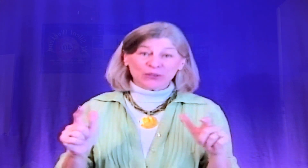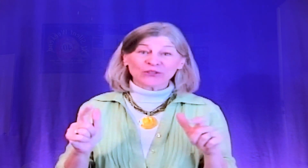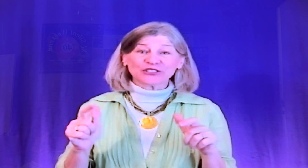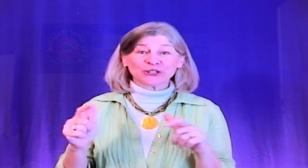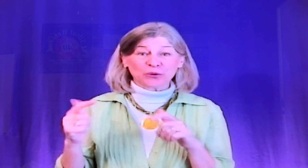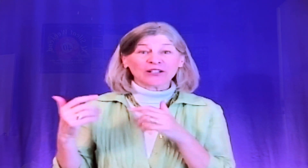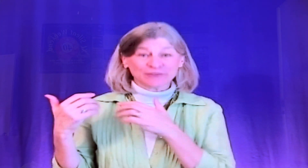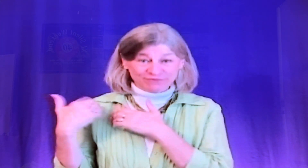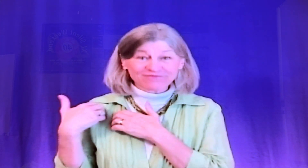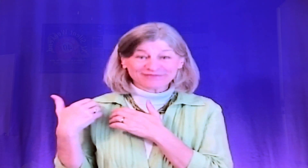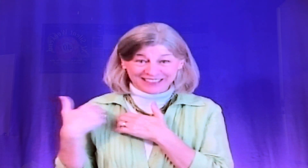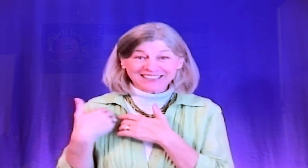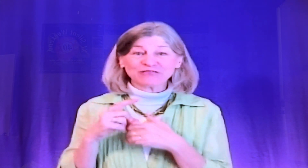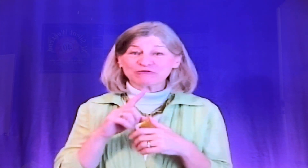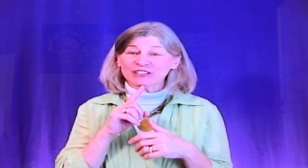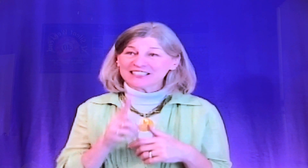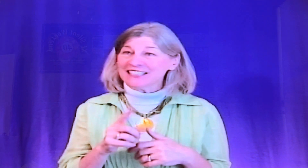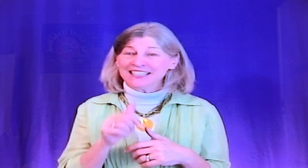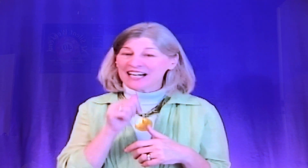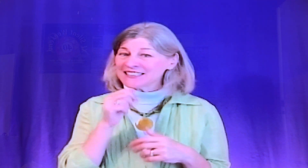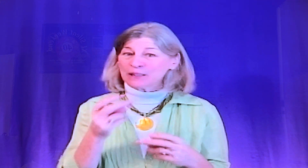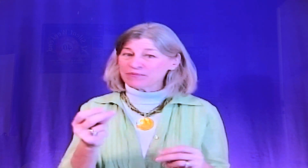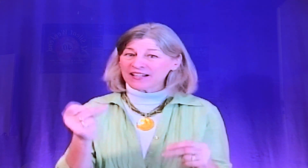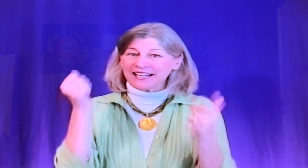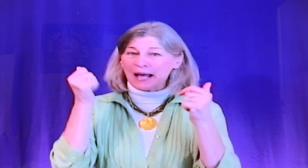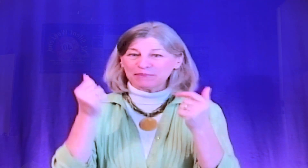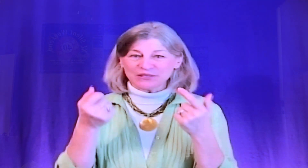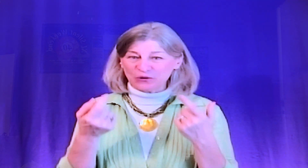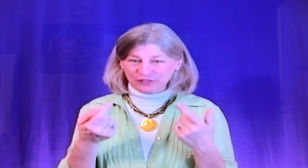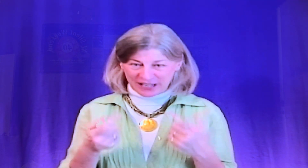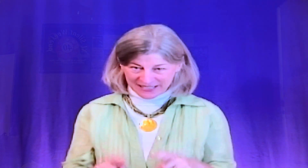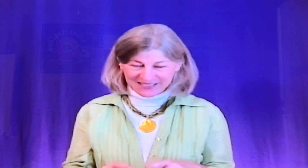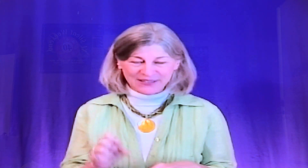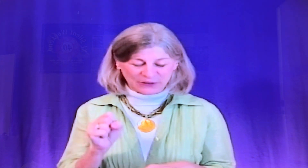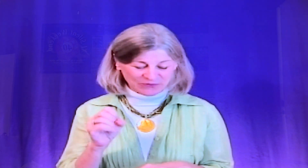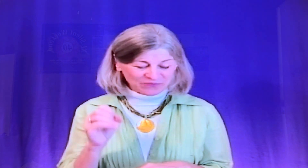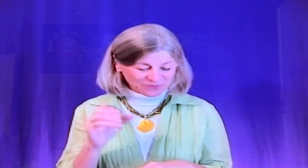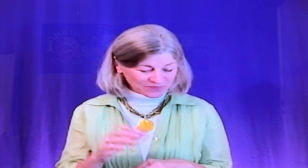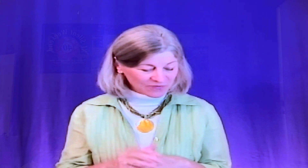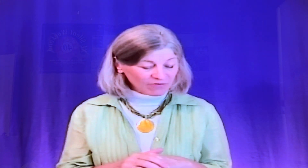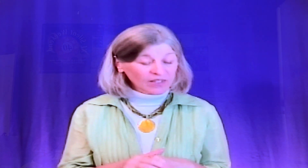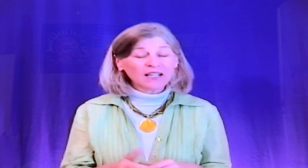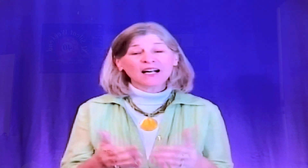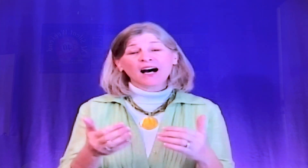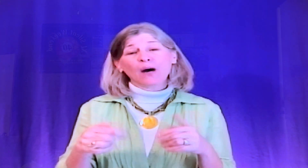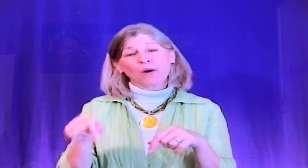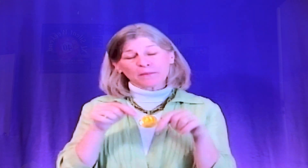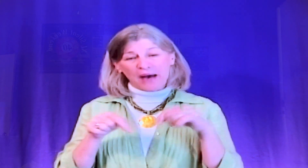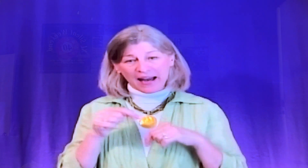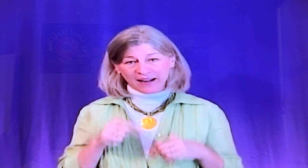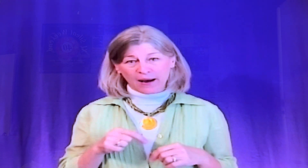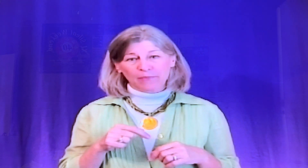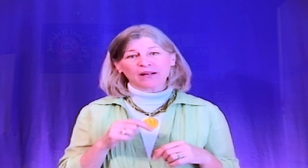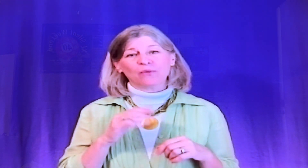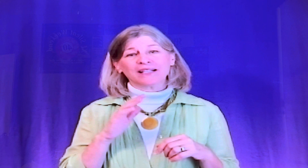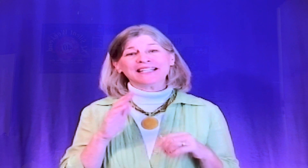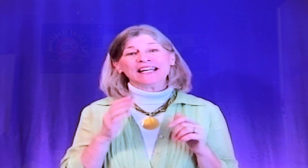huge chore. It's really not something that happens overnight. So I want to back up and I want to give